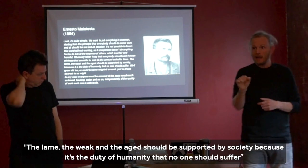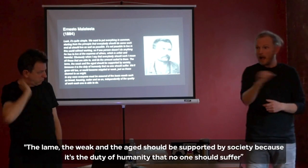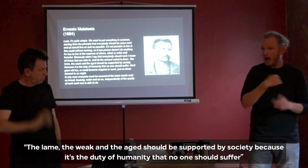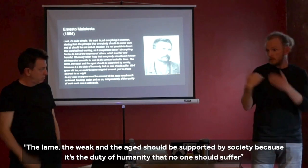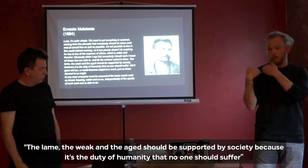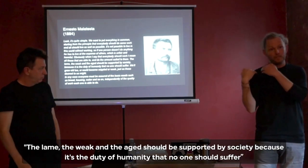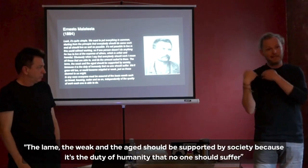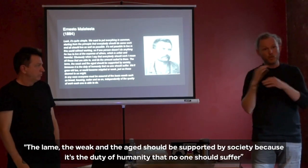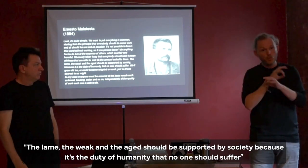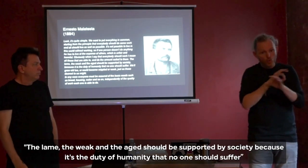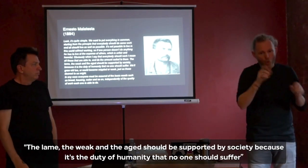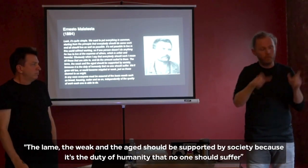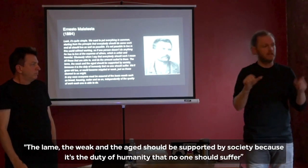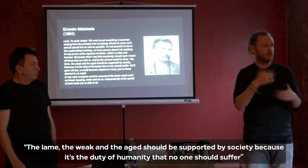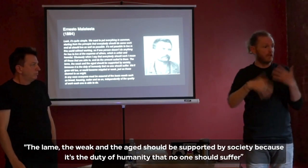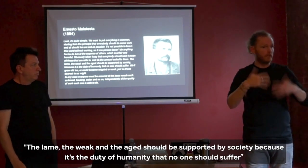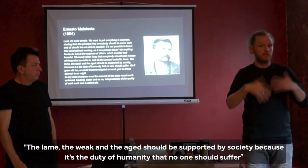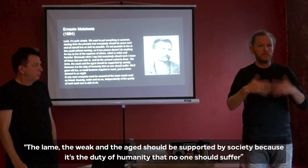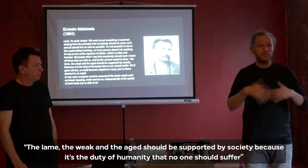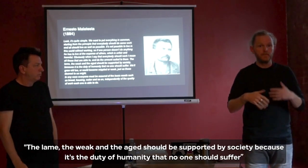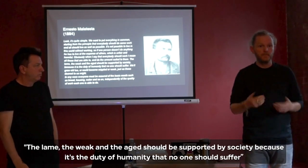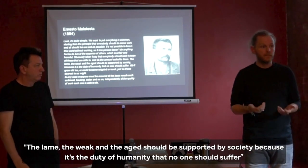society because it's the duty of humanity that no one should suffer.